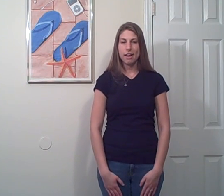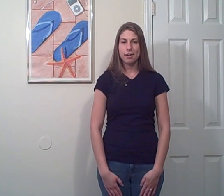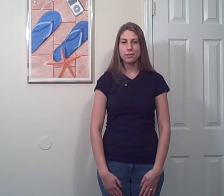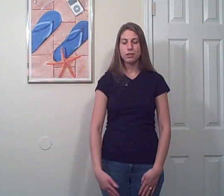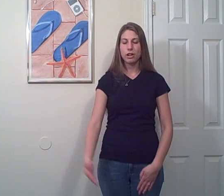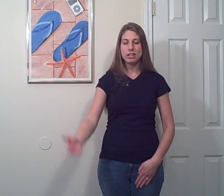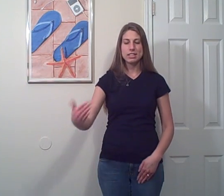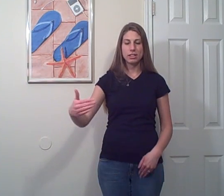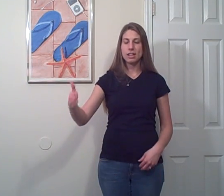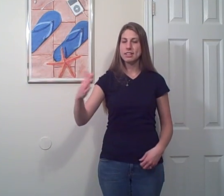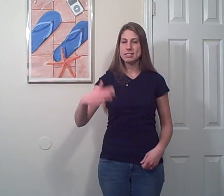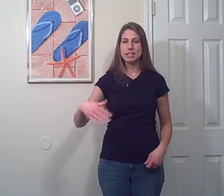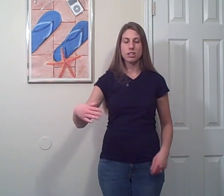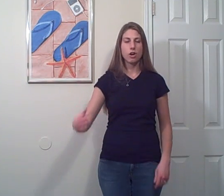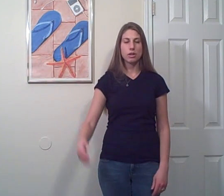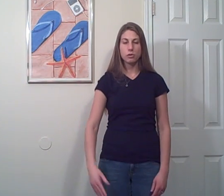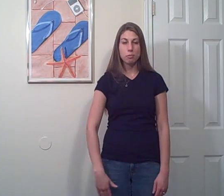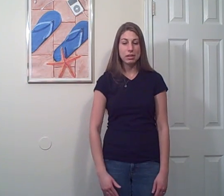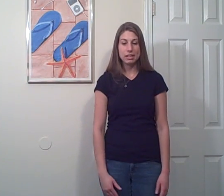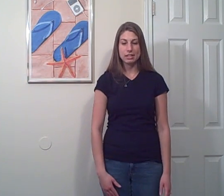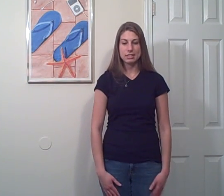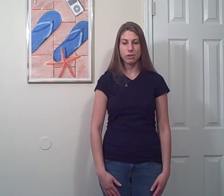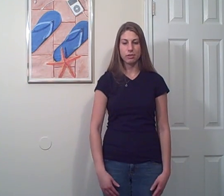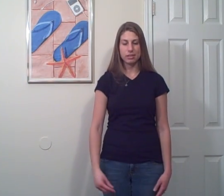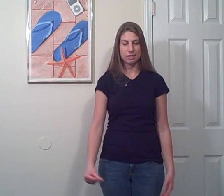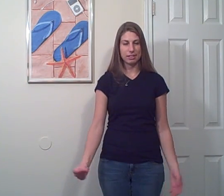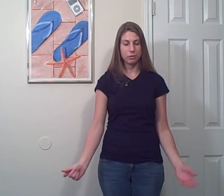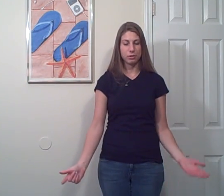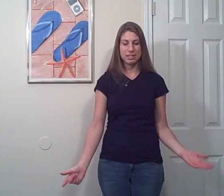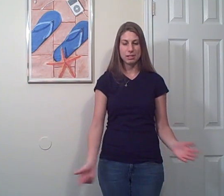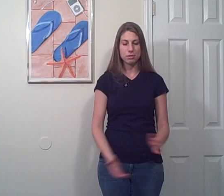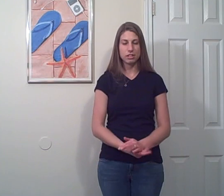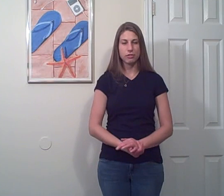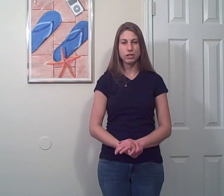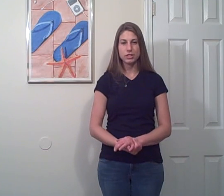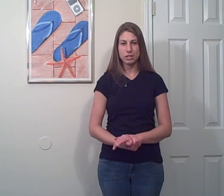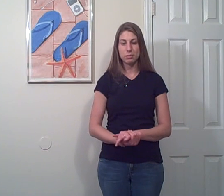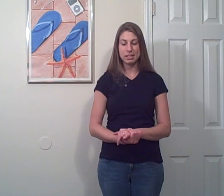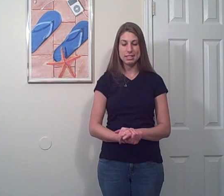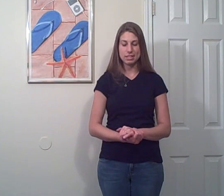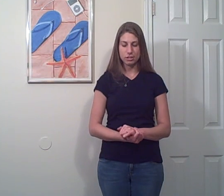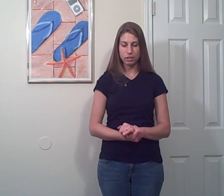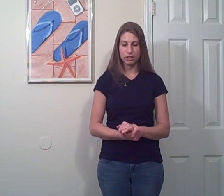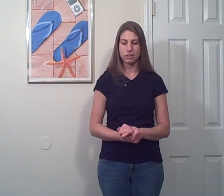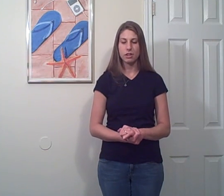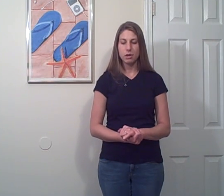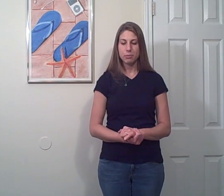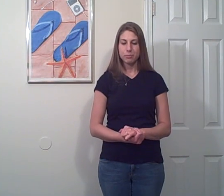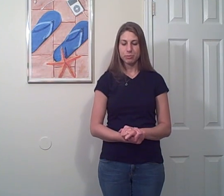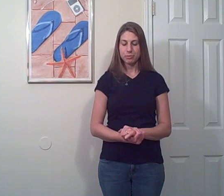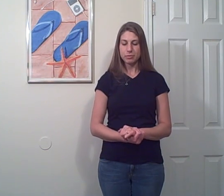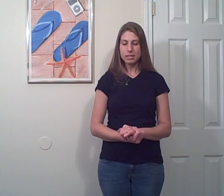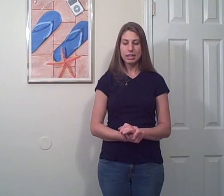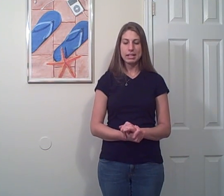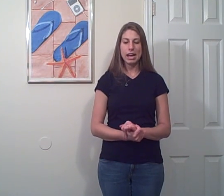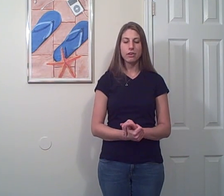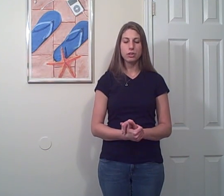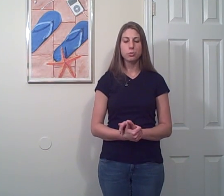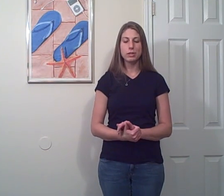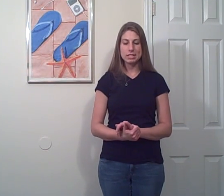And you can already see a lot of these signs are already repeating. So, like by the time you get the verse, it'll be easy to learn. Now you're